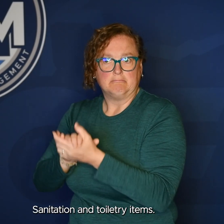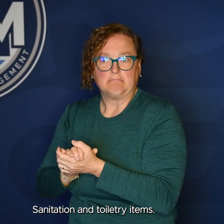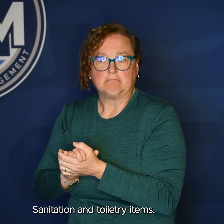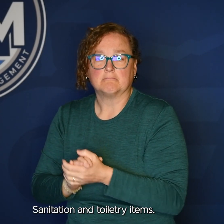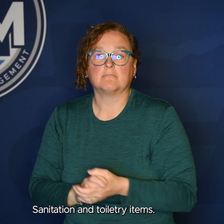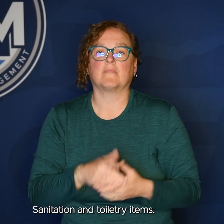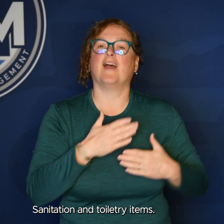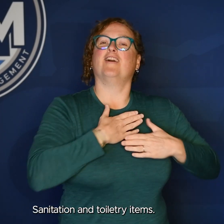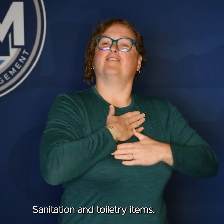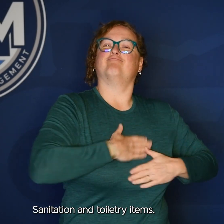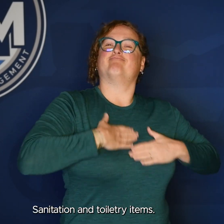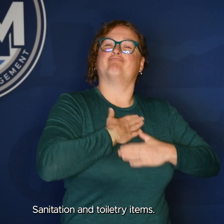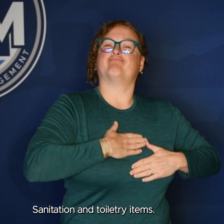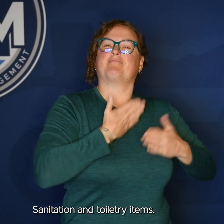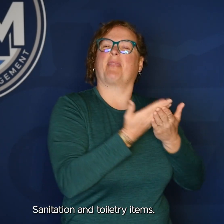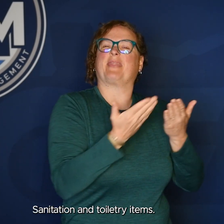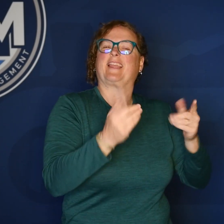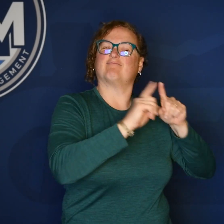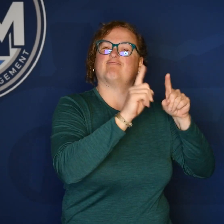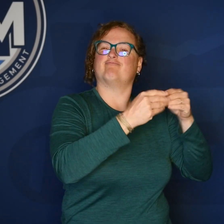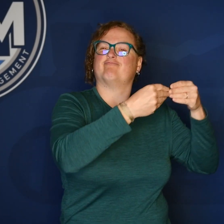sanitation and toiletry items,